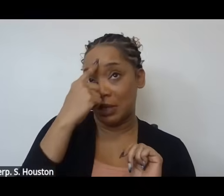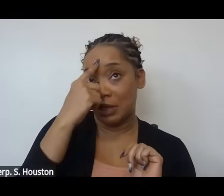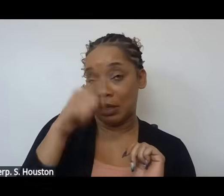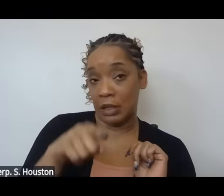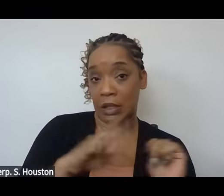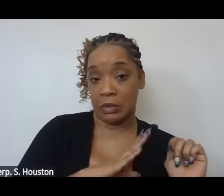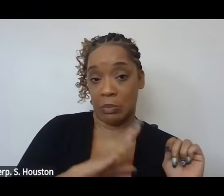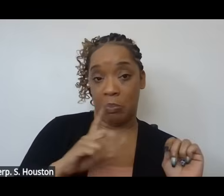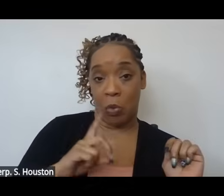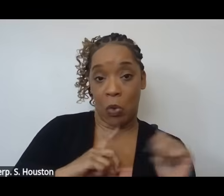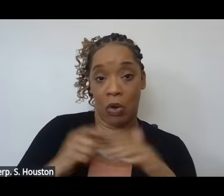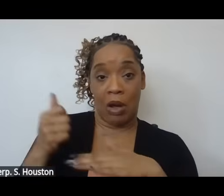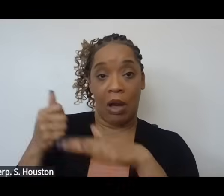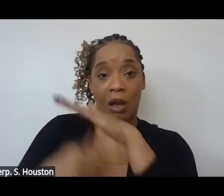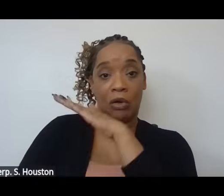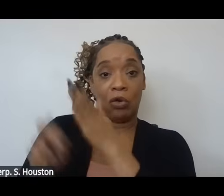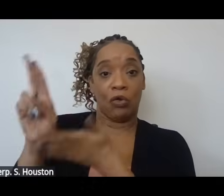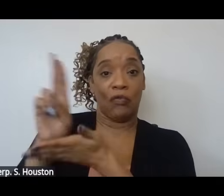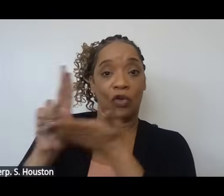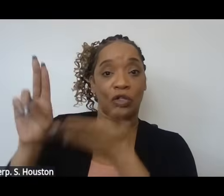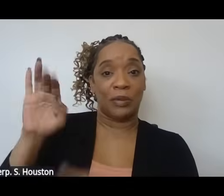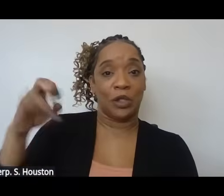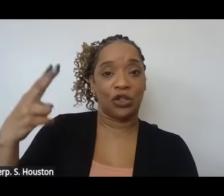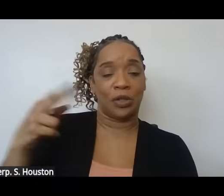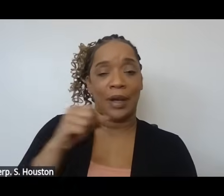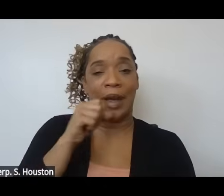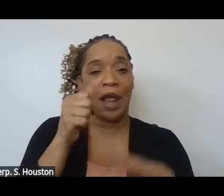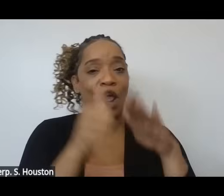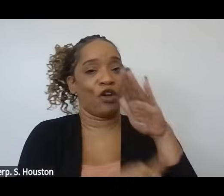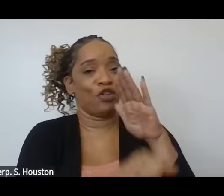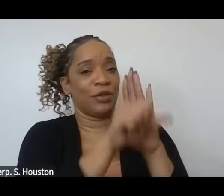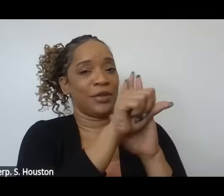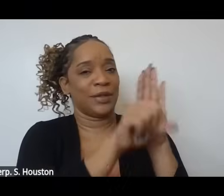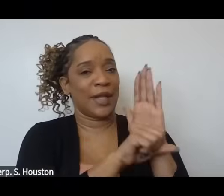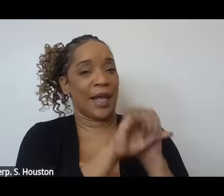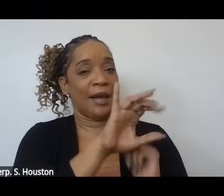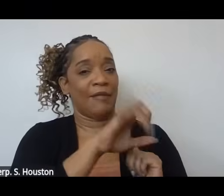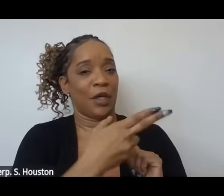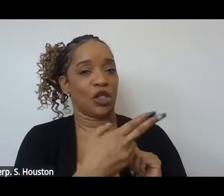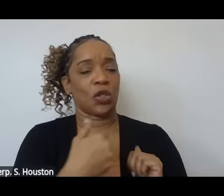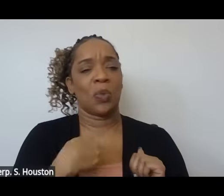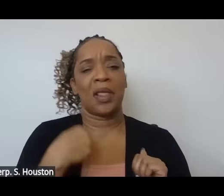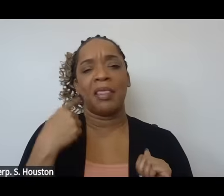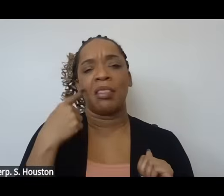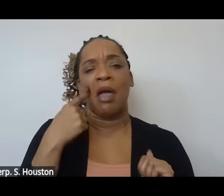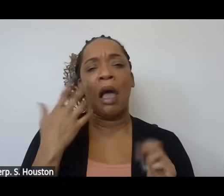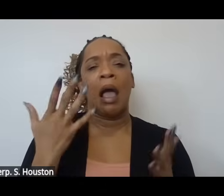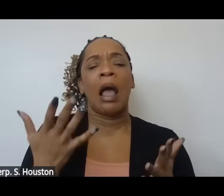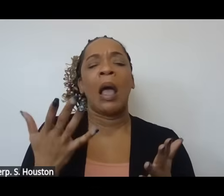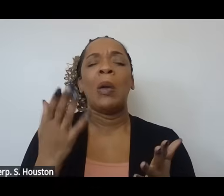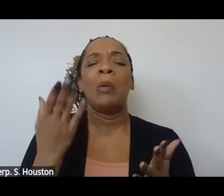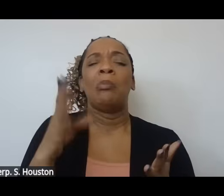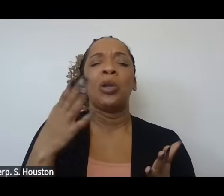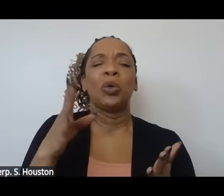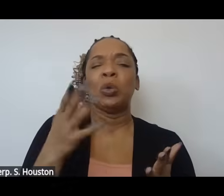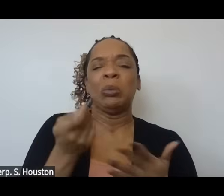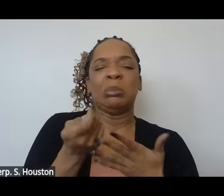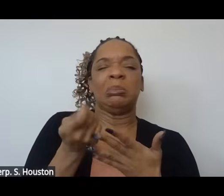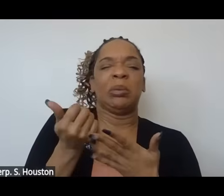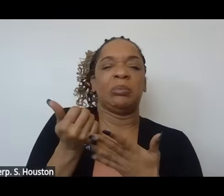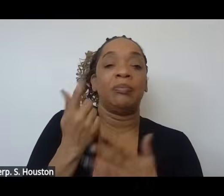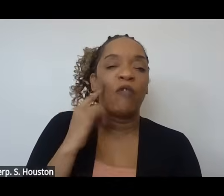of the university and not the state of Michigan? So we thought of just keeping the blue out of it for that